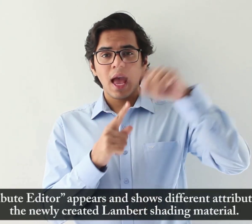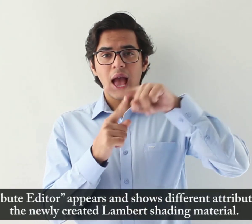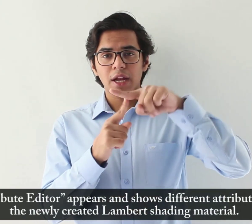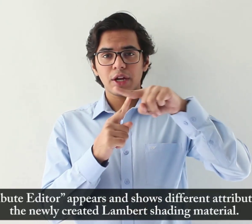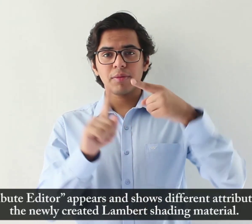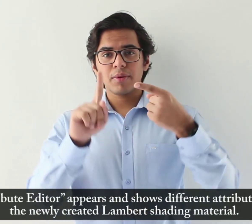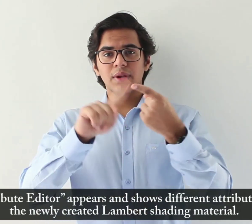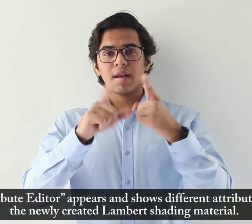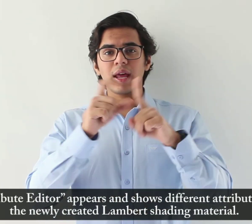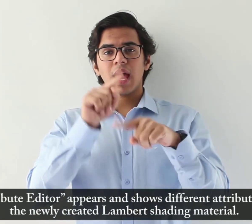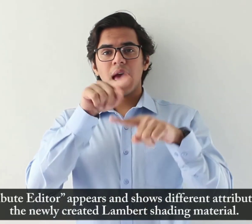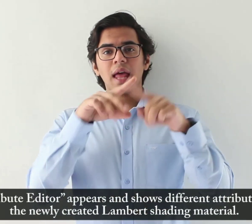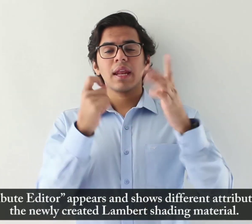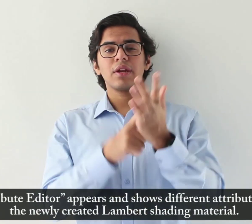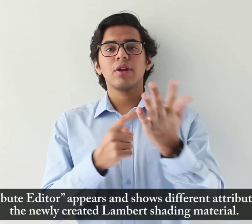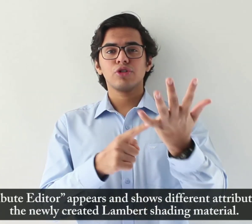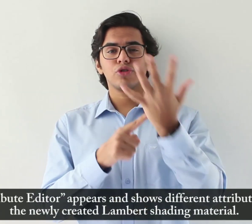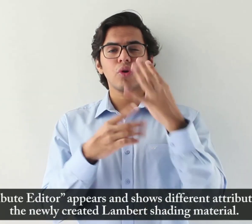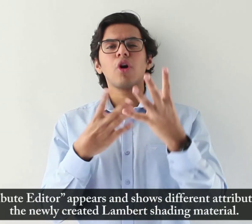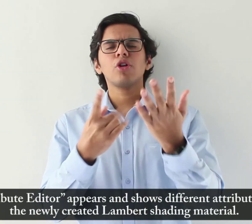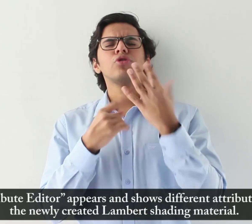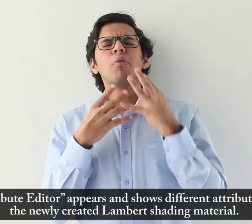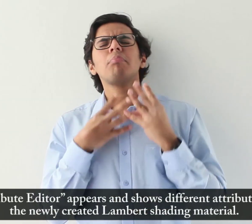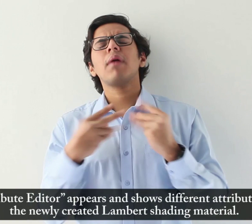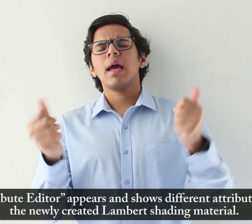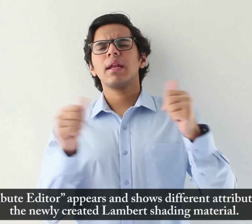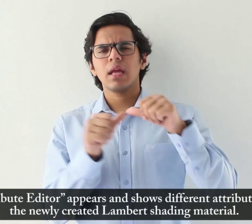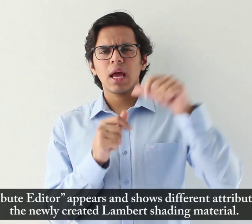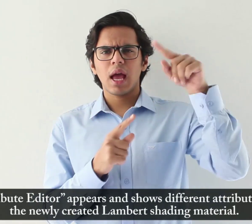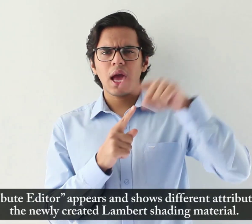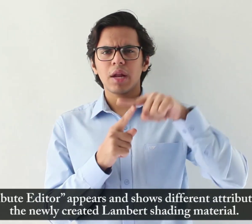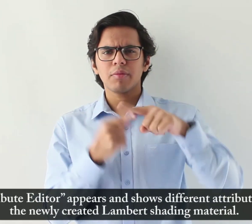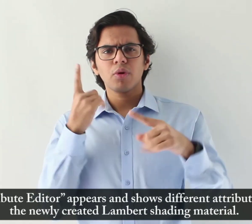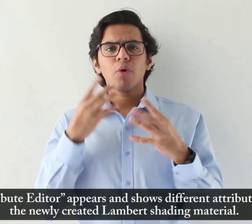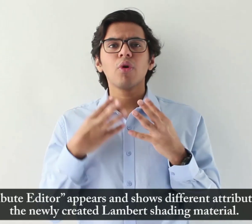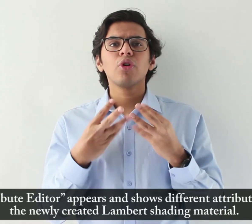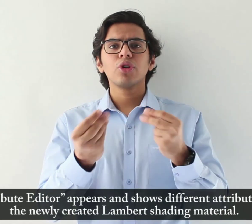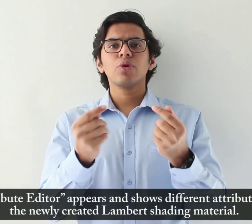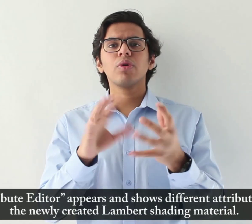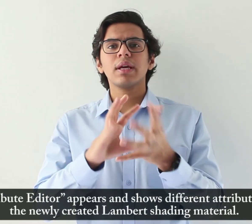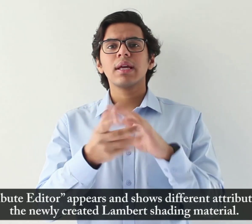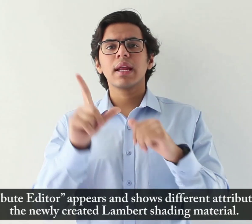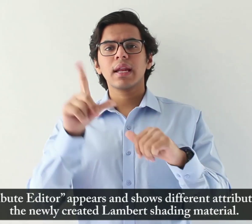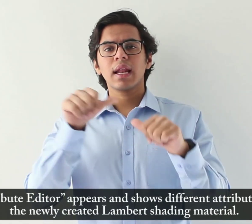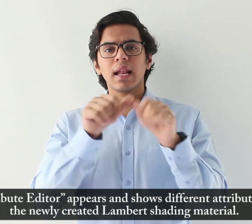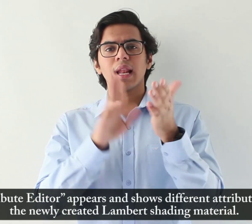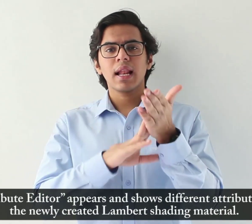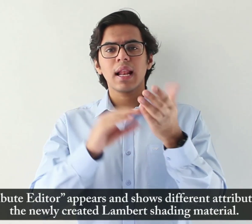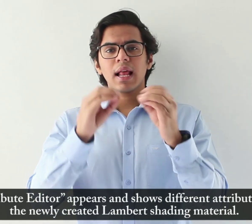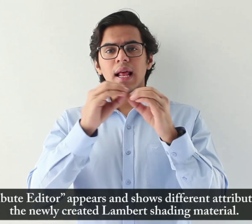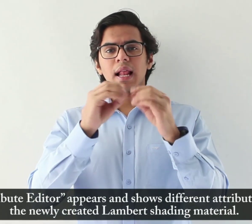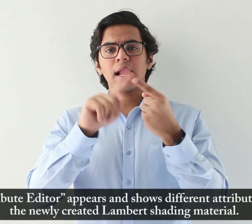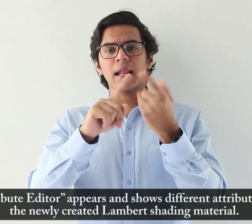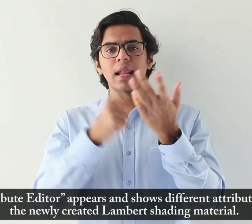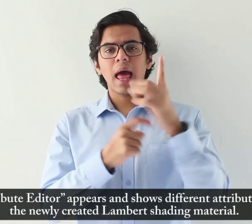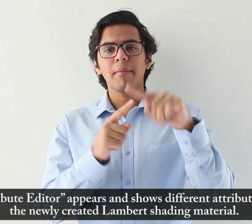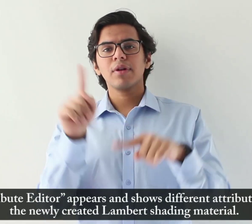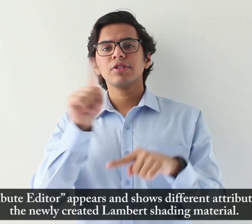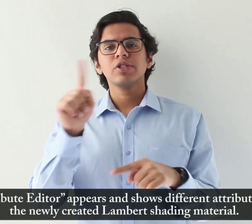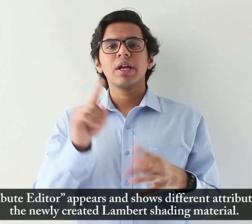Attribute Editor appears and shows different attributes of the newly created Lambert